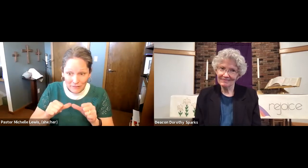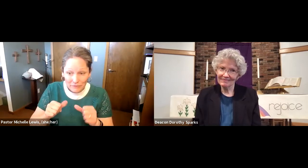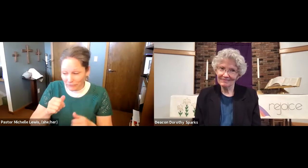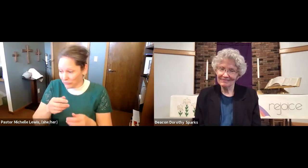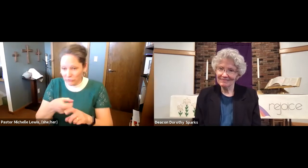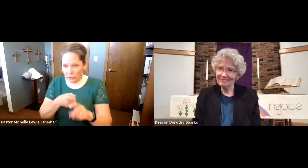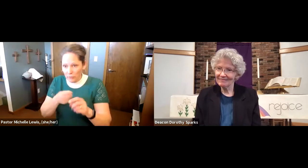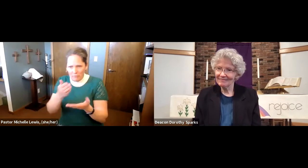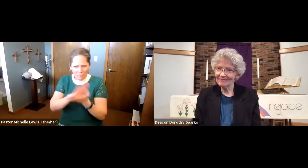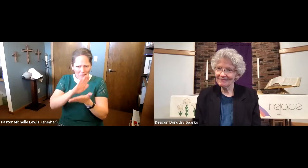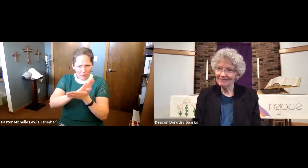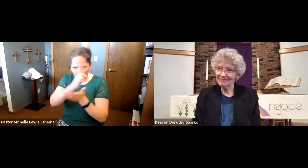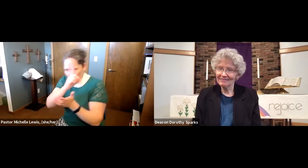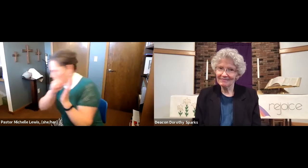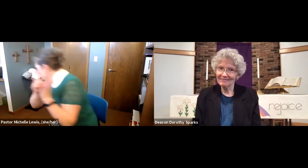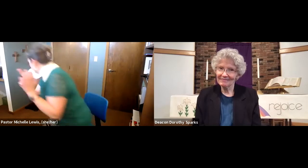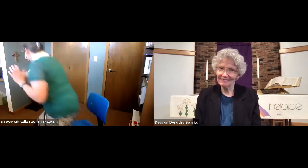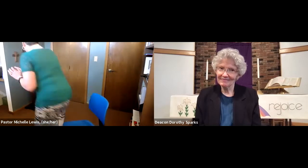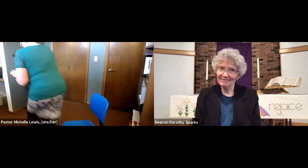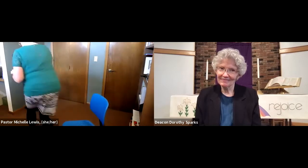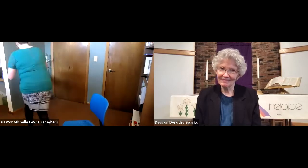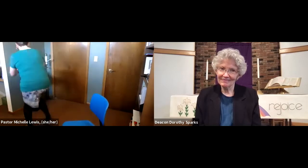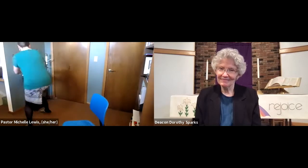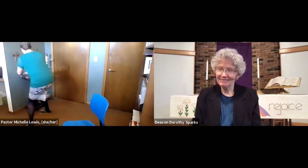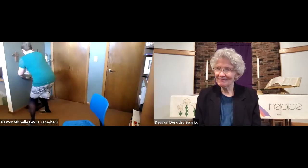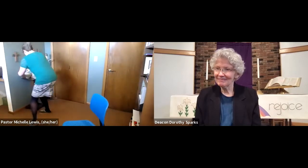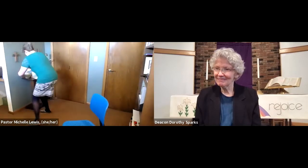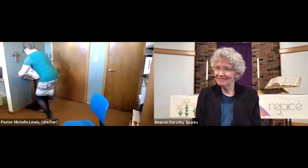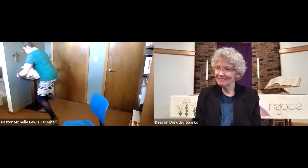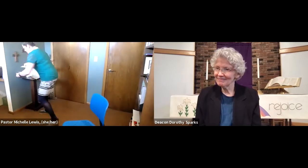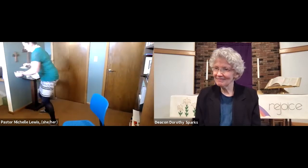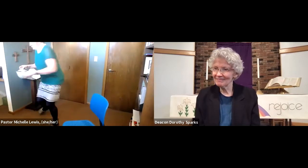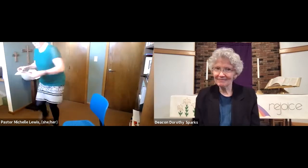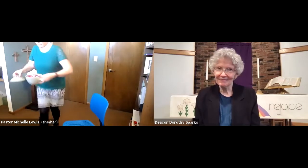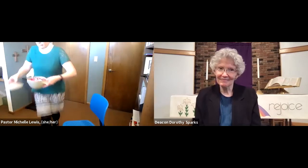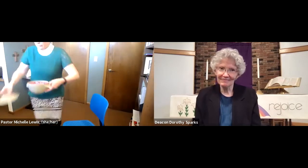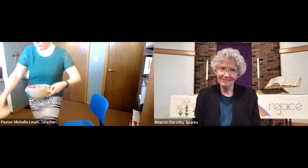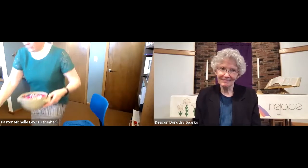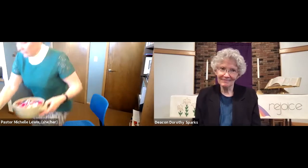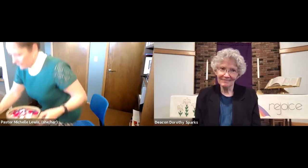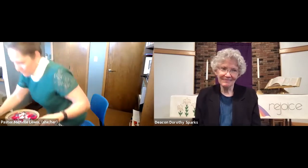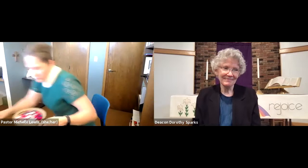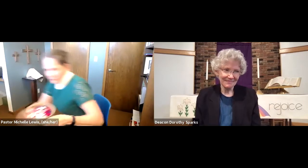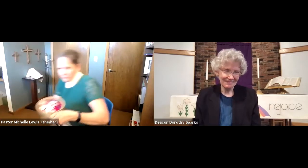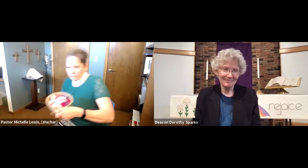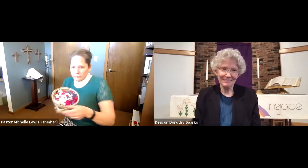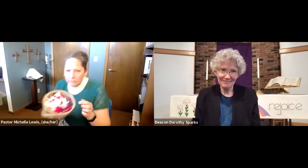that you made when you tore up your paper chains, and I'll show you mine.